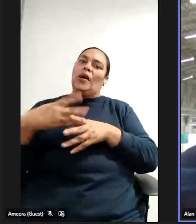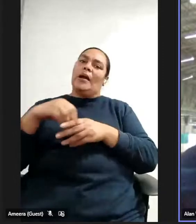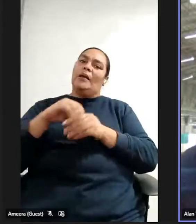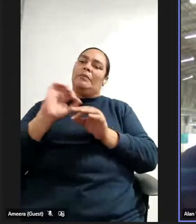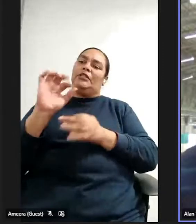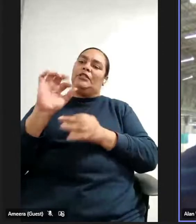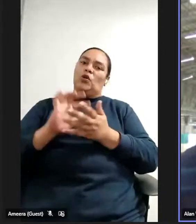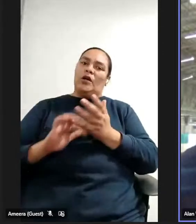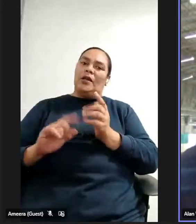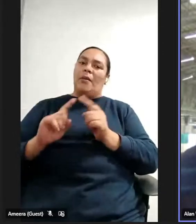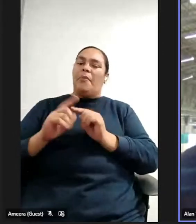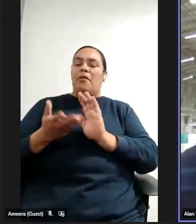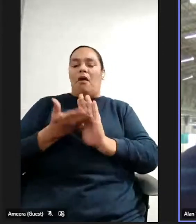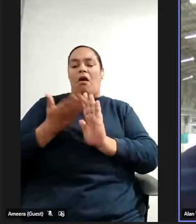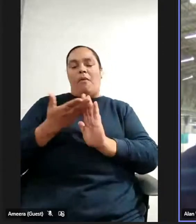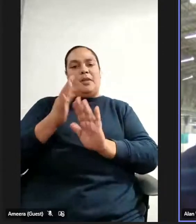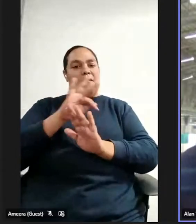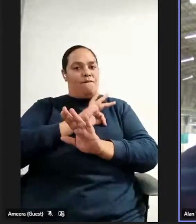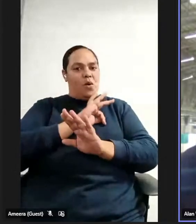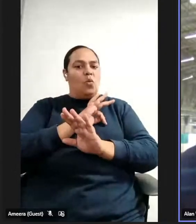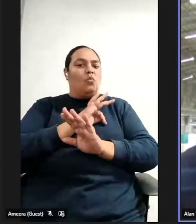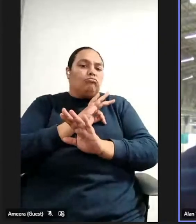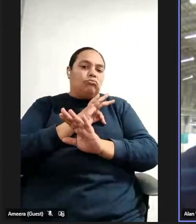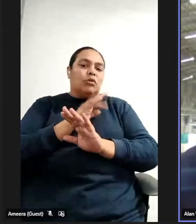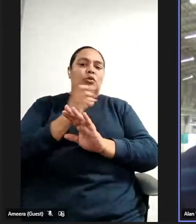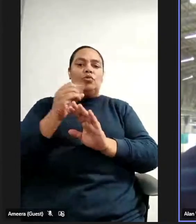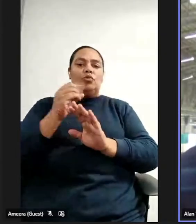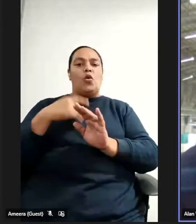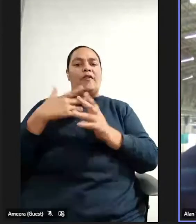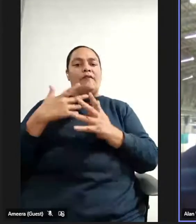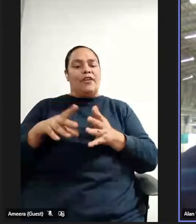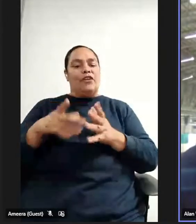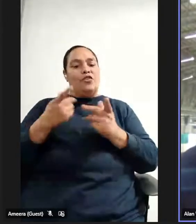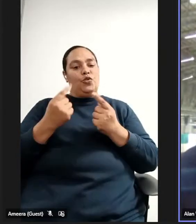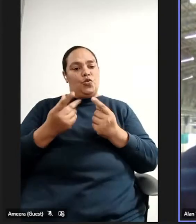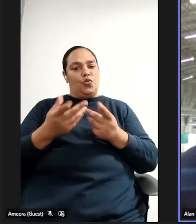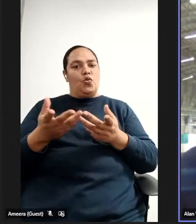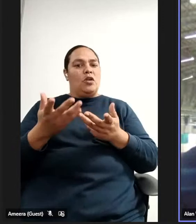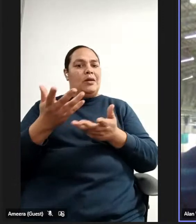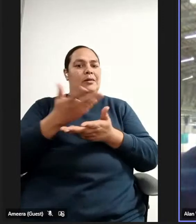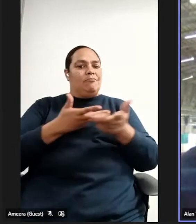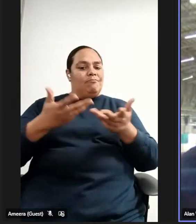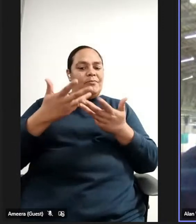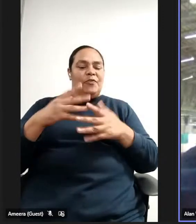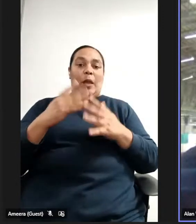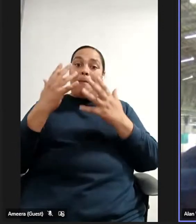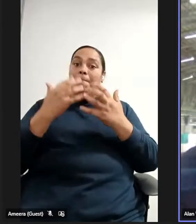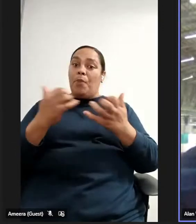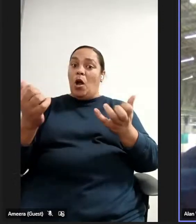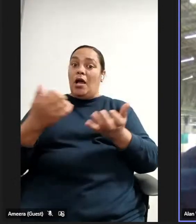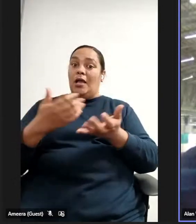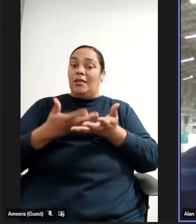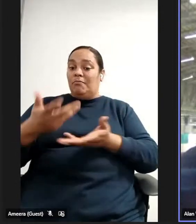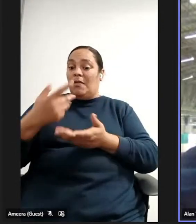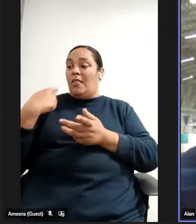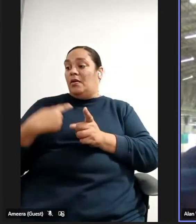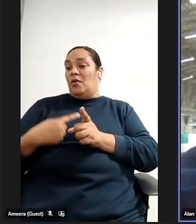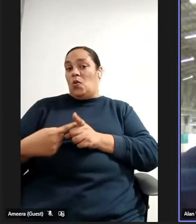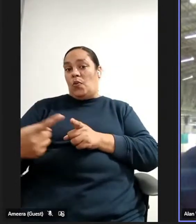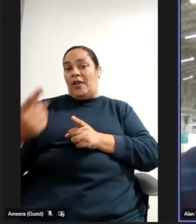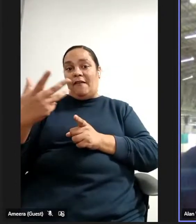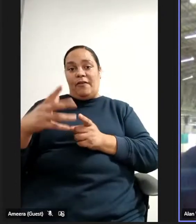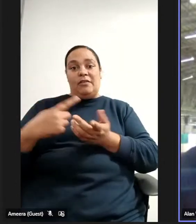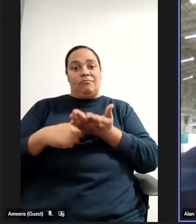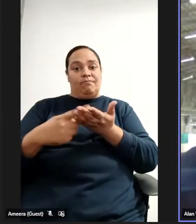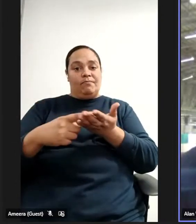them. And so we've already held a Digicon on it. Our cabinet engaged on it this week. And we've also asked for